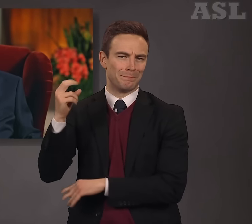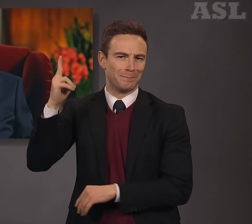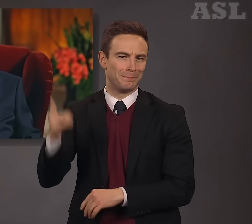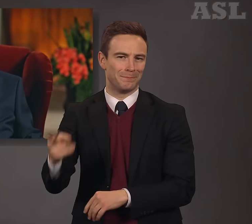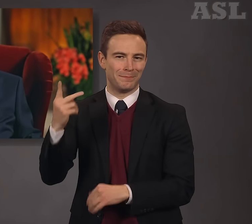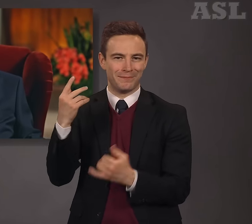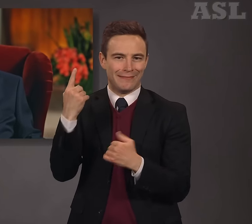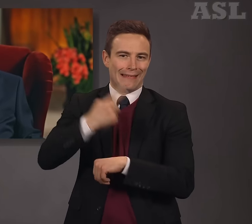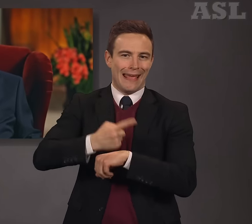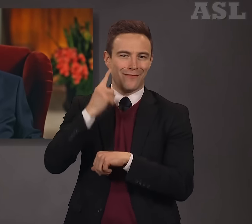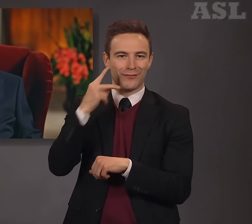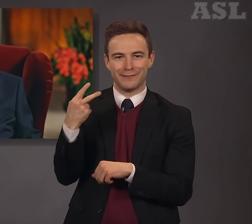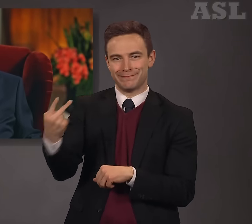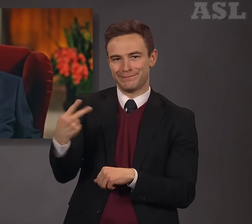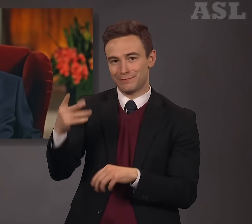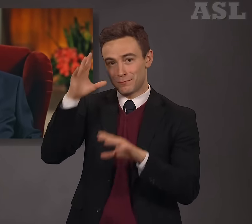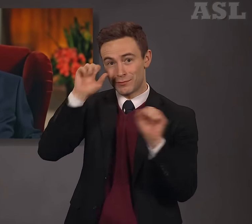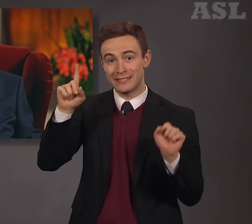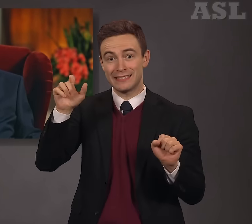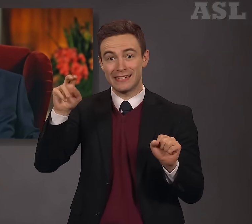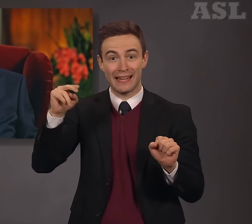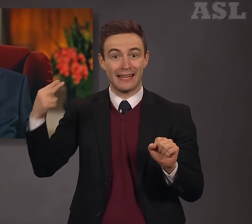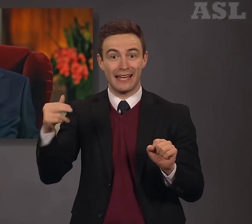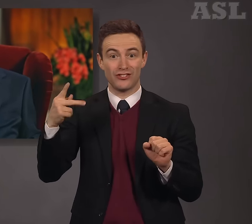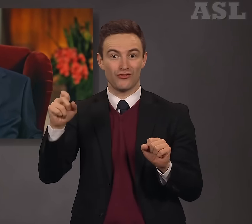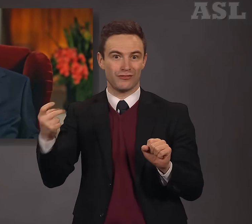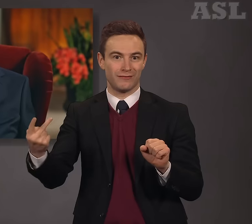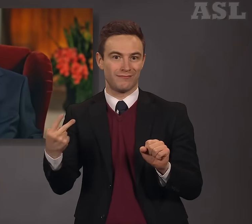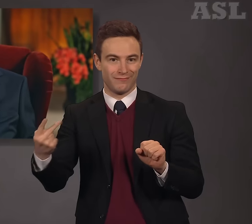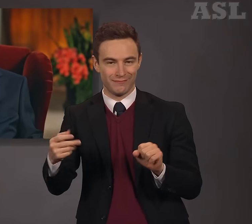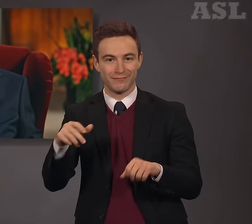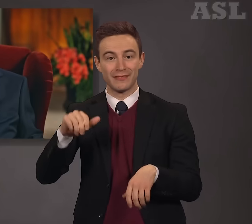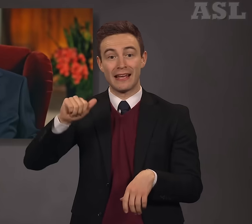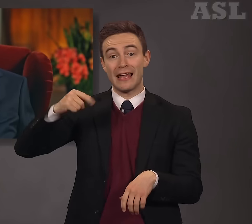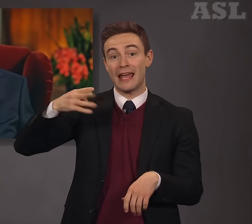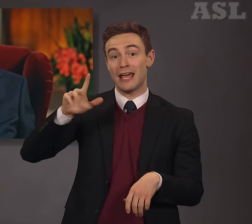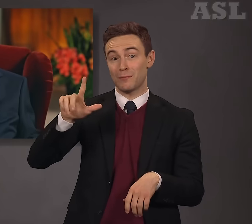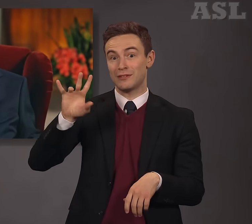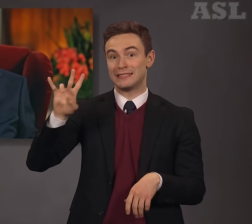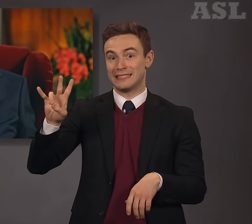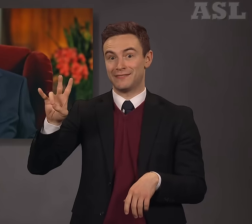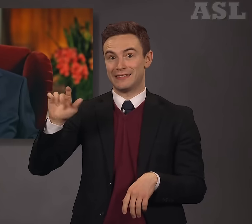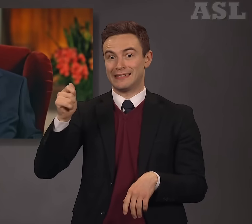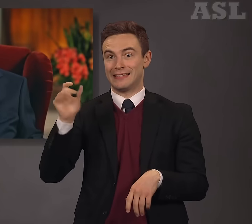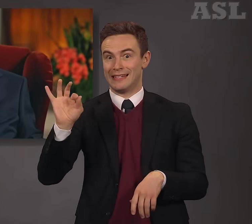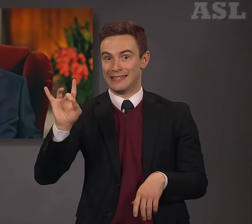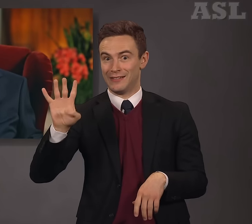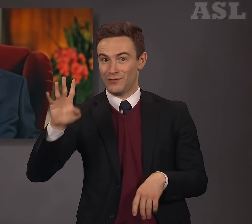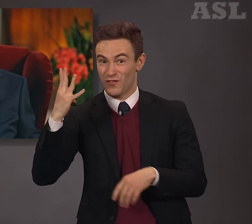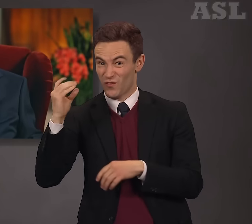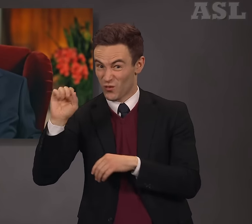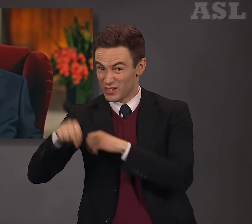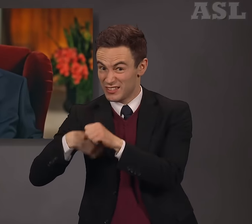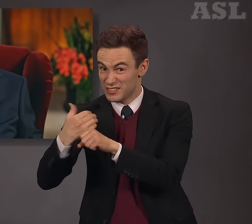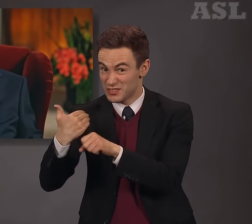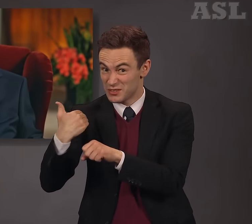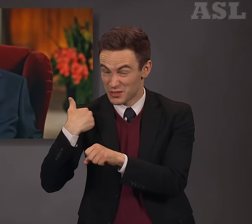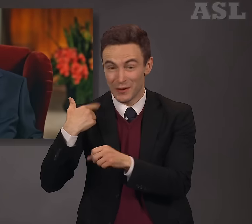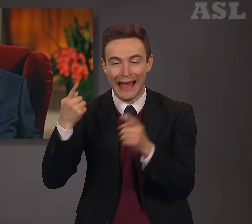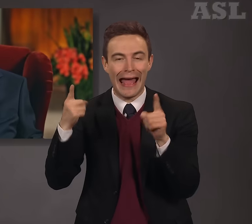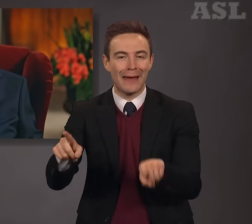President Dallin H. Oaks and me. It was 40 years ago, on April